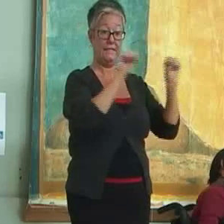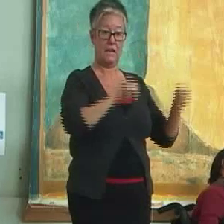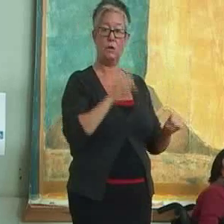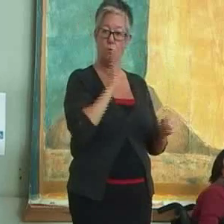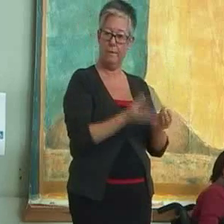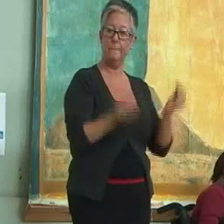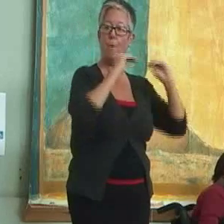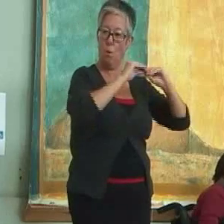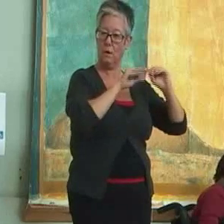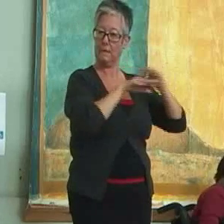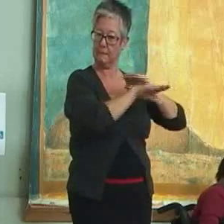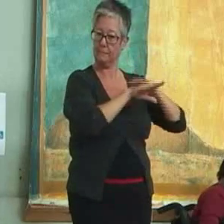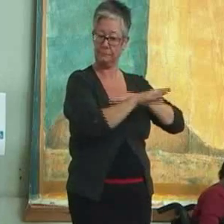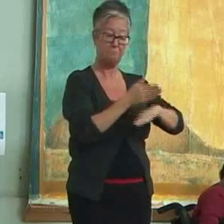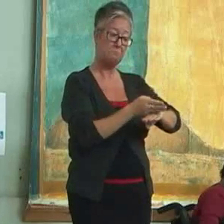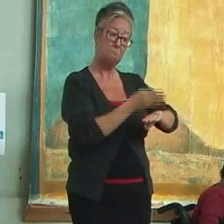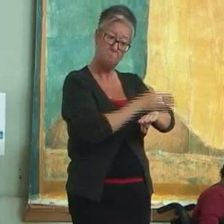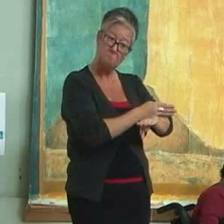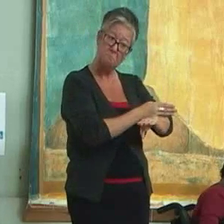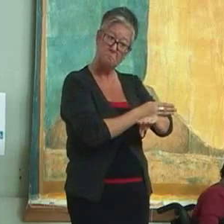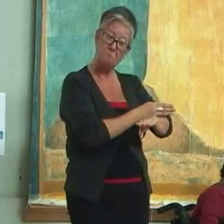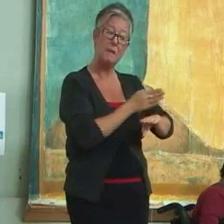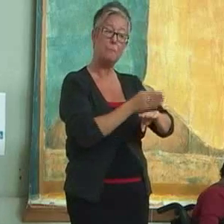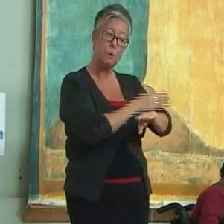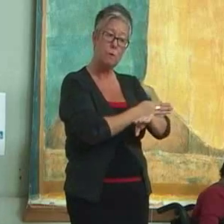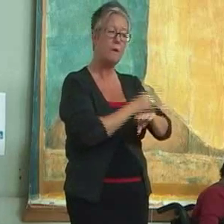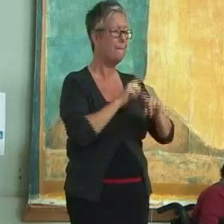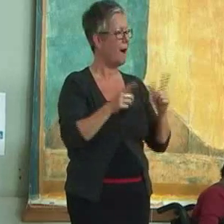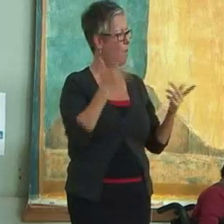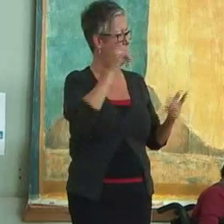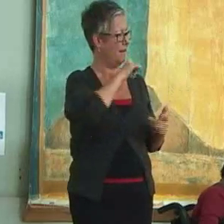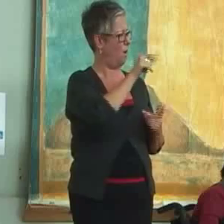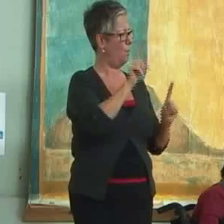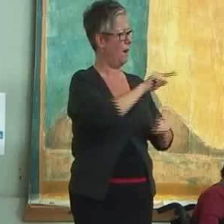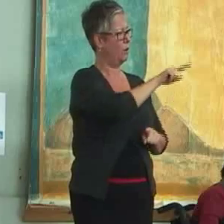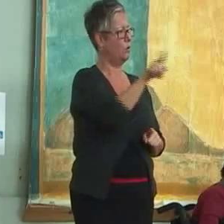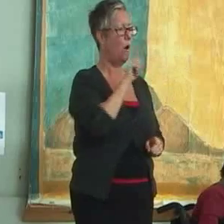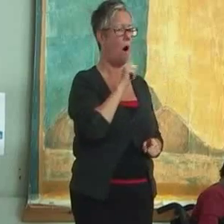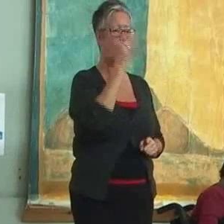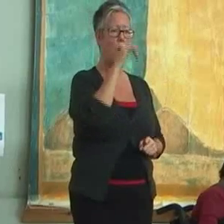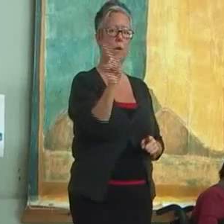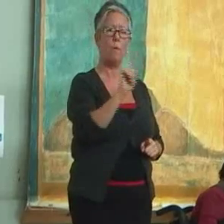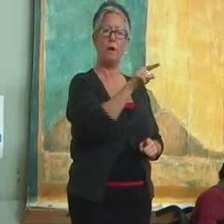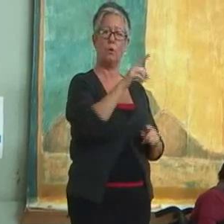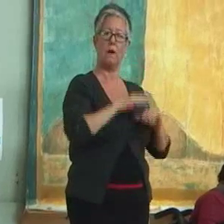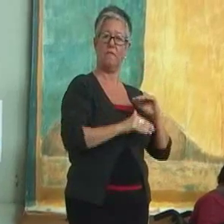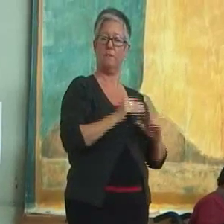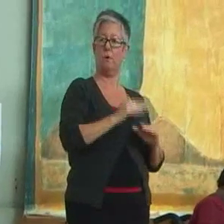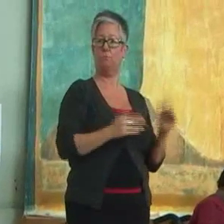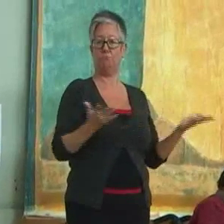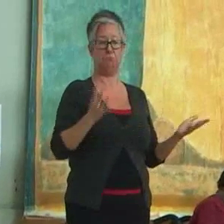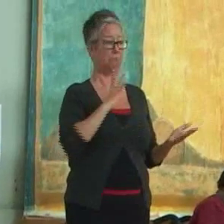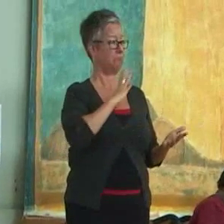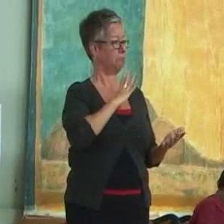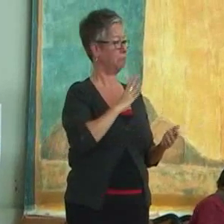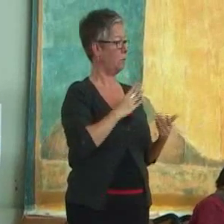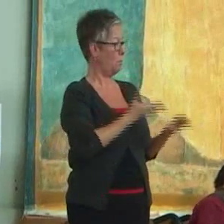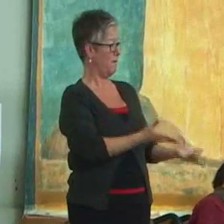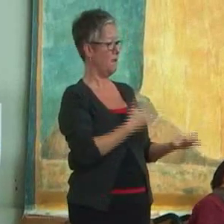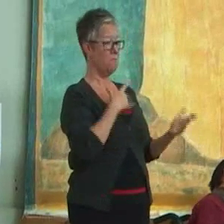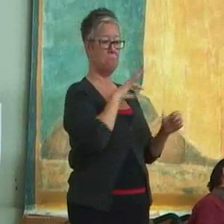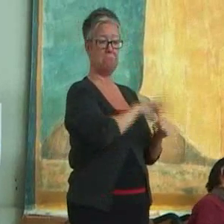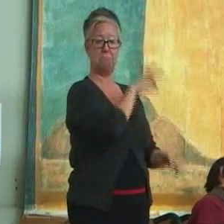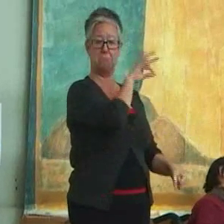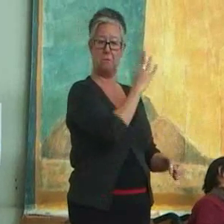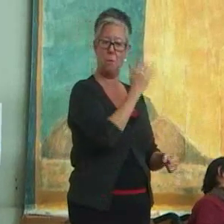improvement. Nevertheless, I believe that people should be able to vote from wherever they're most comfortable. If they want to take the trek to the voting station, they should be able to do